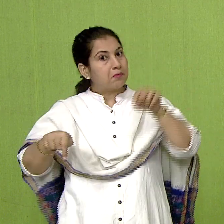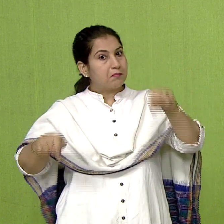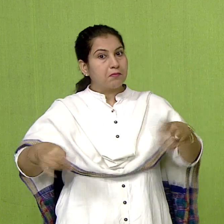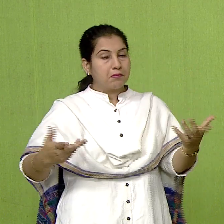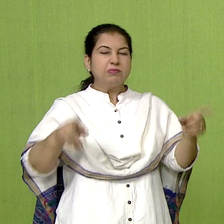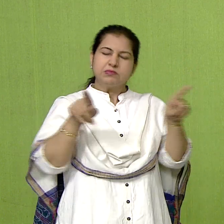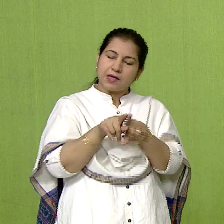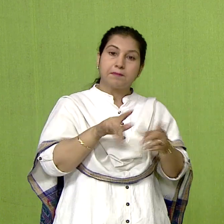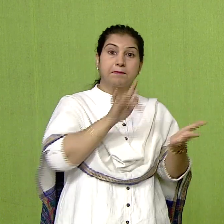and in